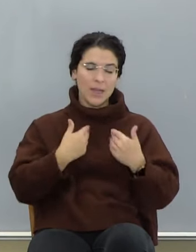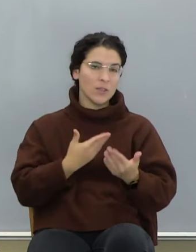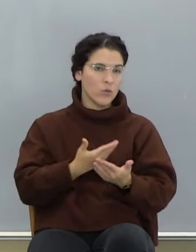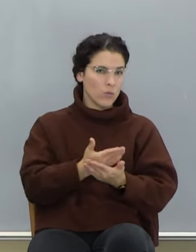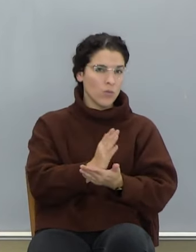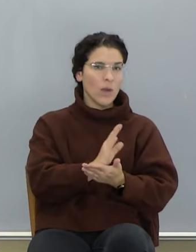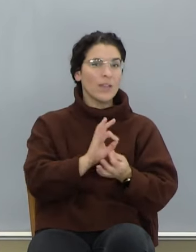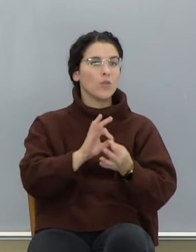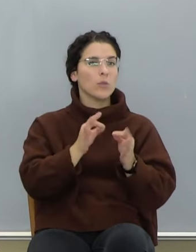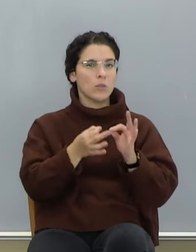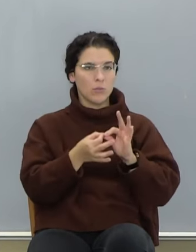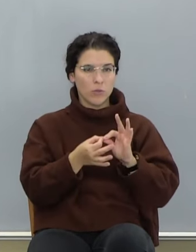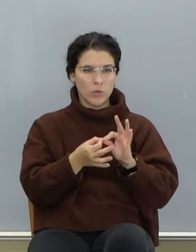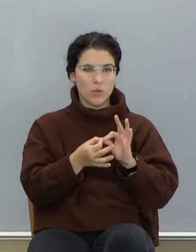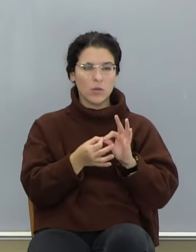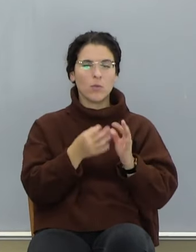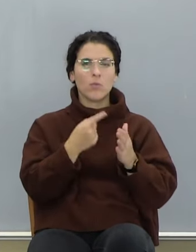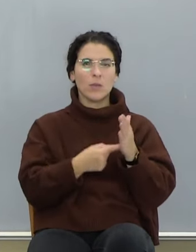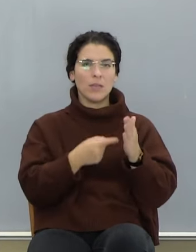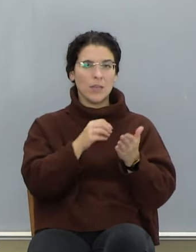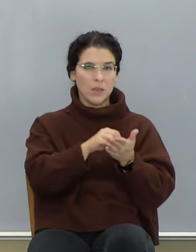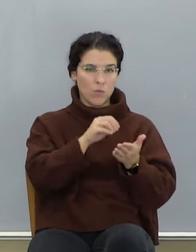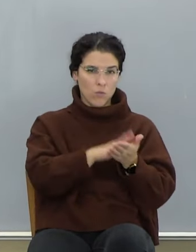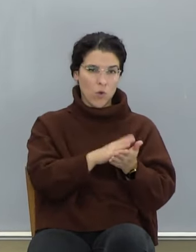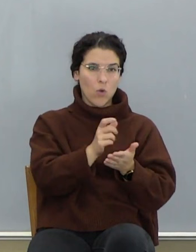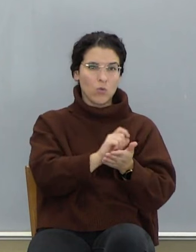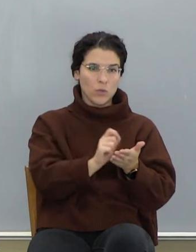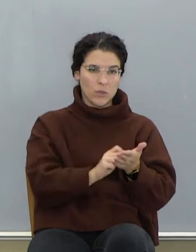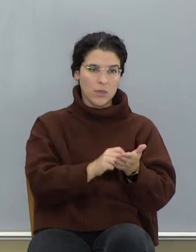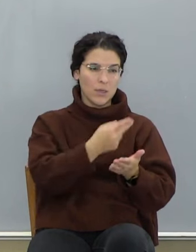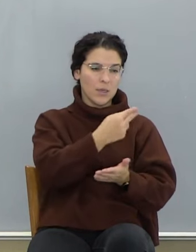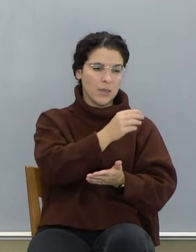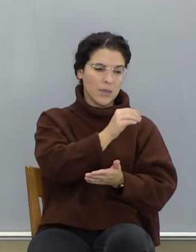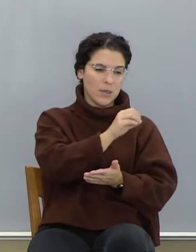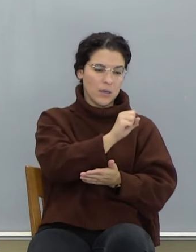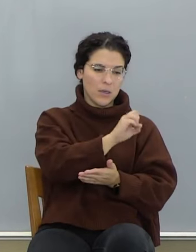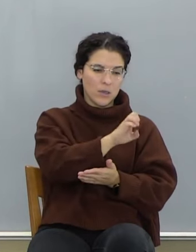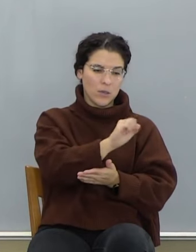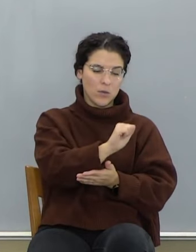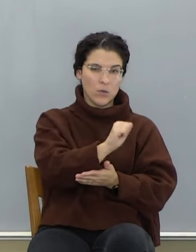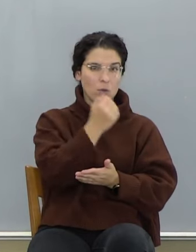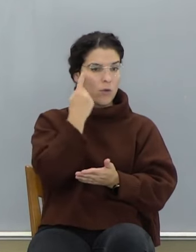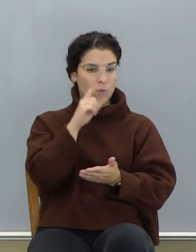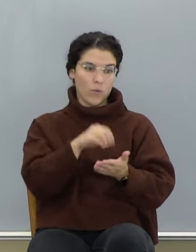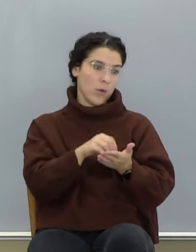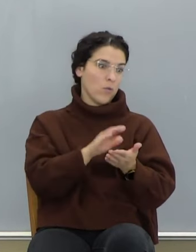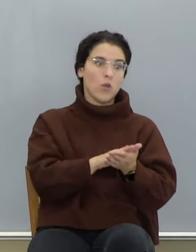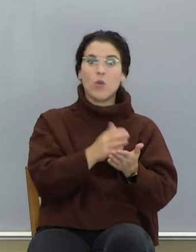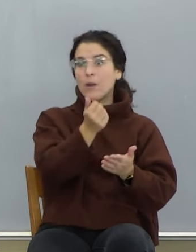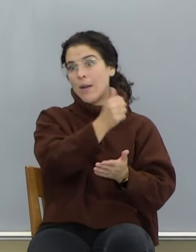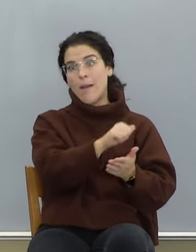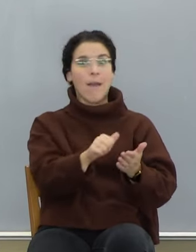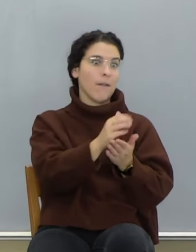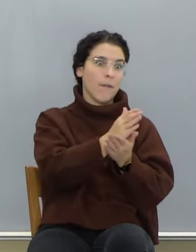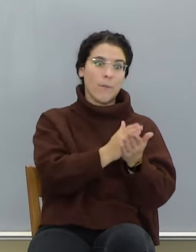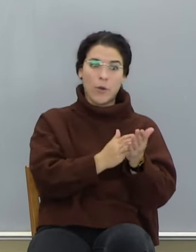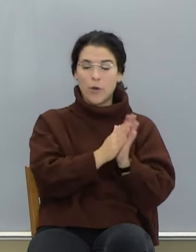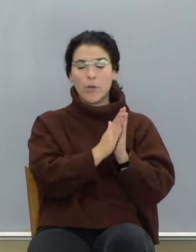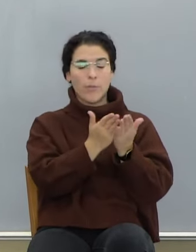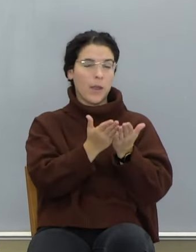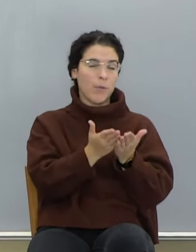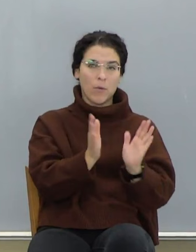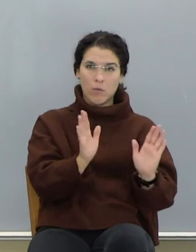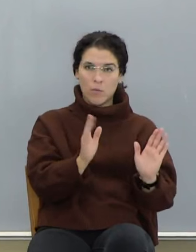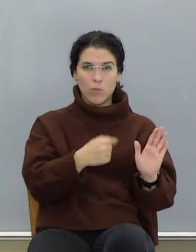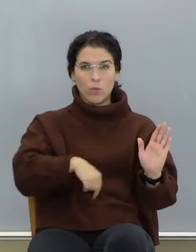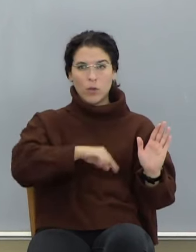to interpret what he wrote down in Hosea. Or for that matter, what he wrote down in any portion of Scripture. We understand that,